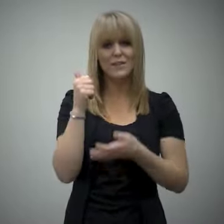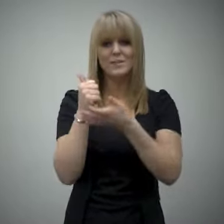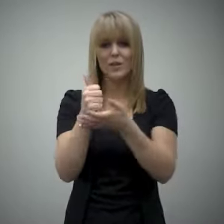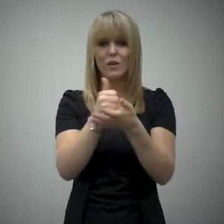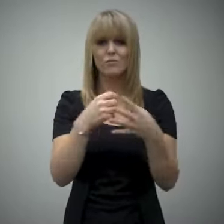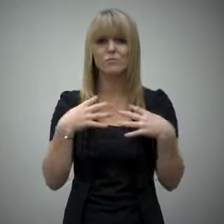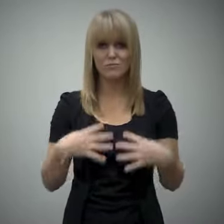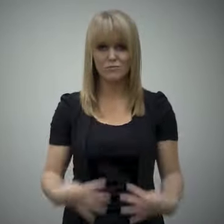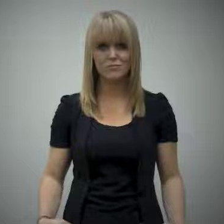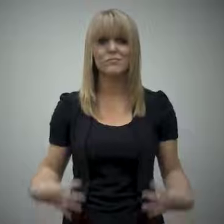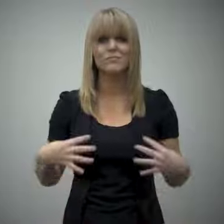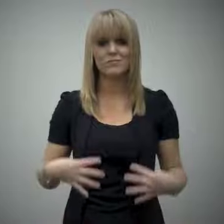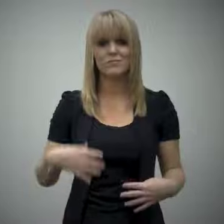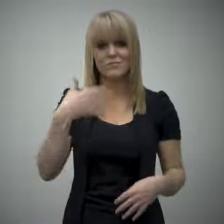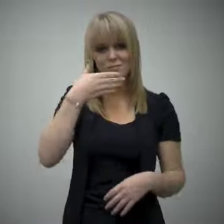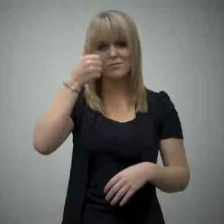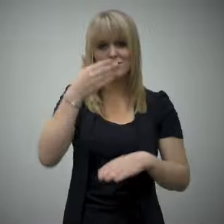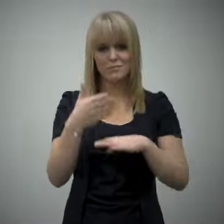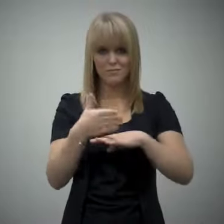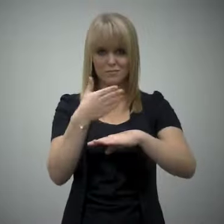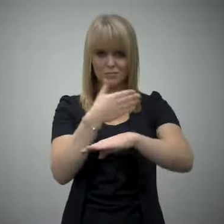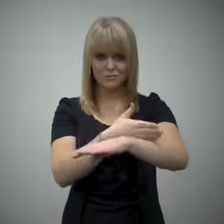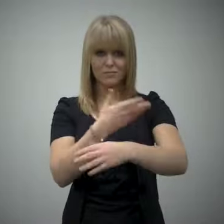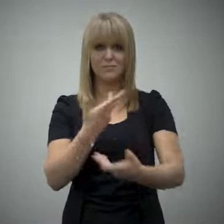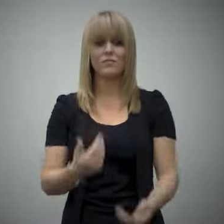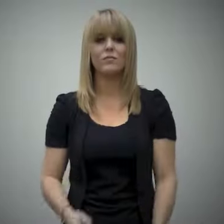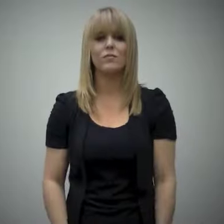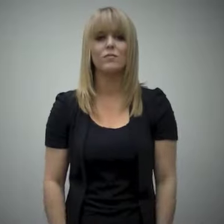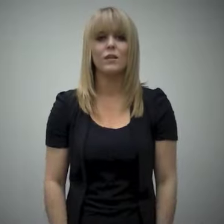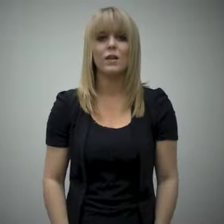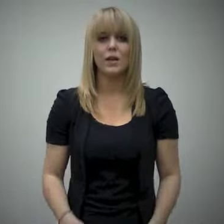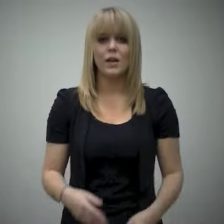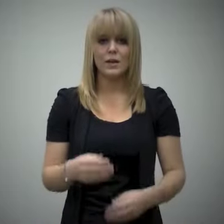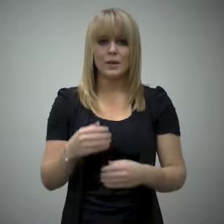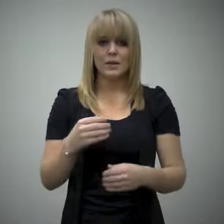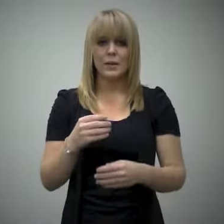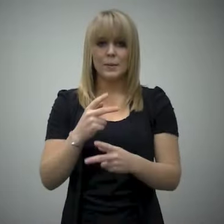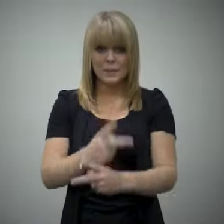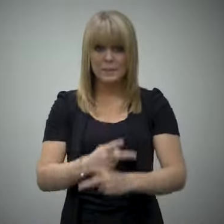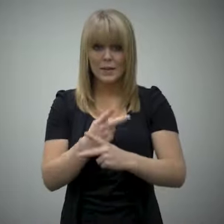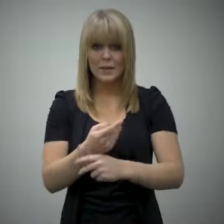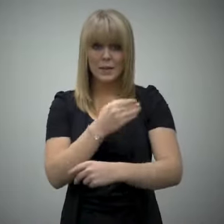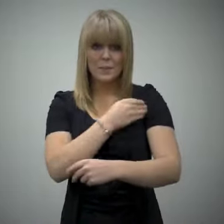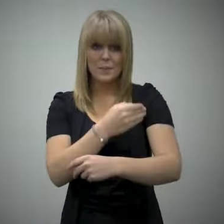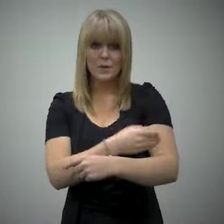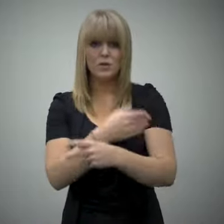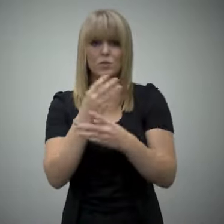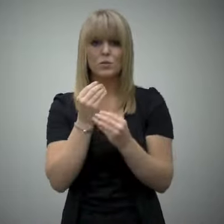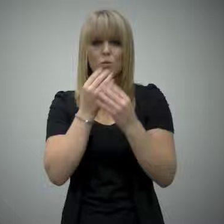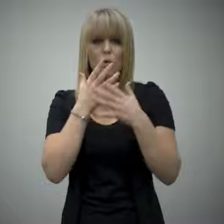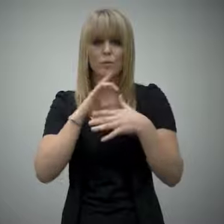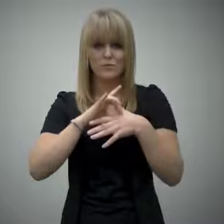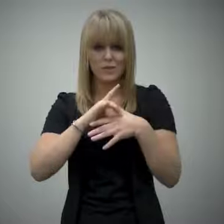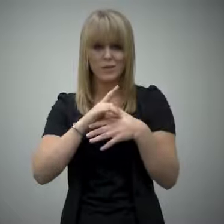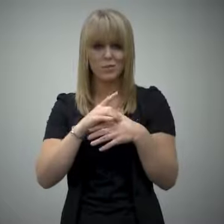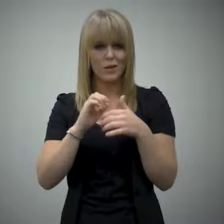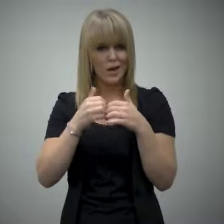ensure a clean system. Bring extra sweaters, scarves, or whatever you need so your muscles stay warm and flexible during work.